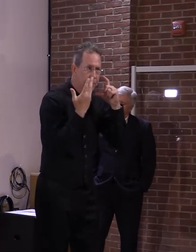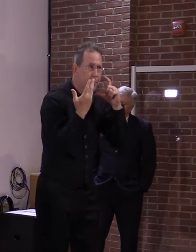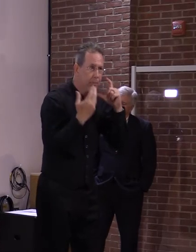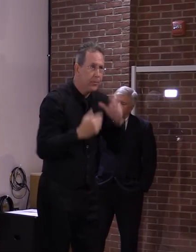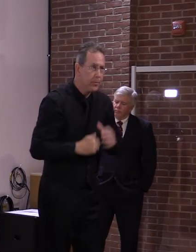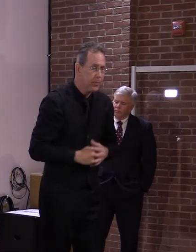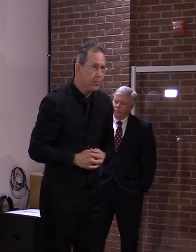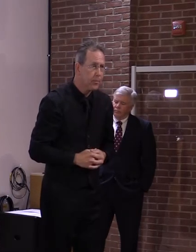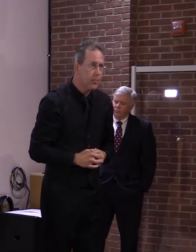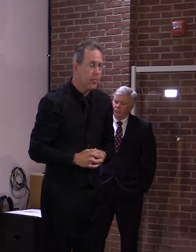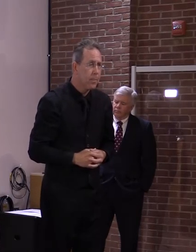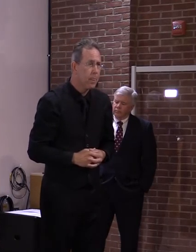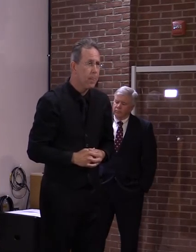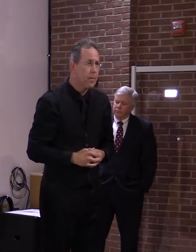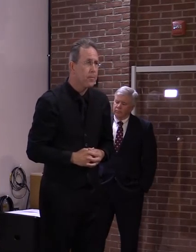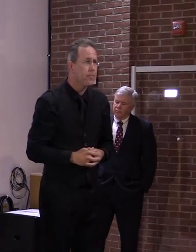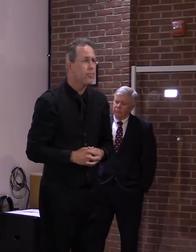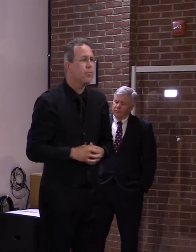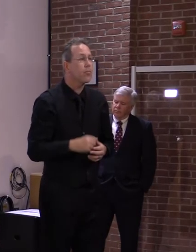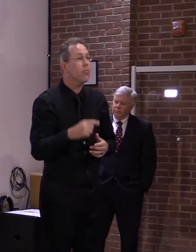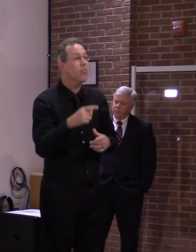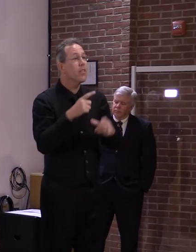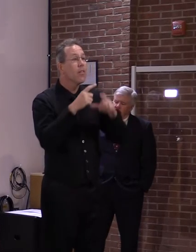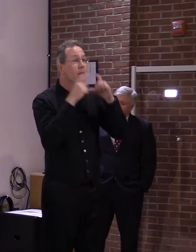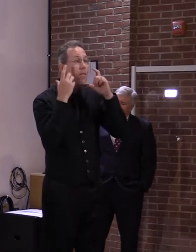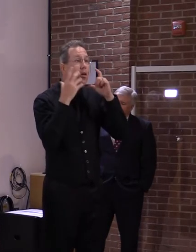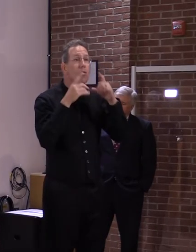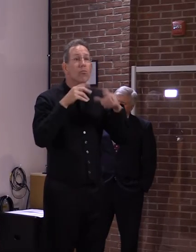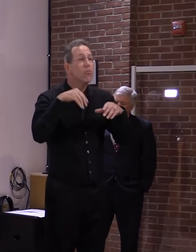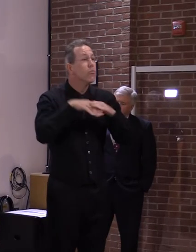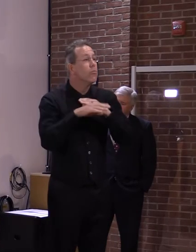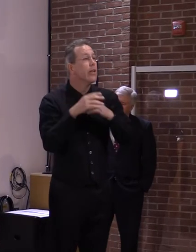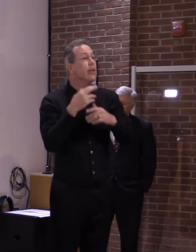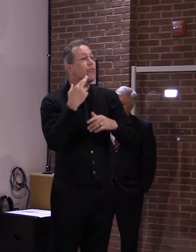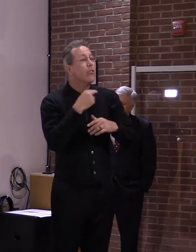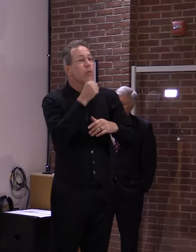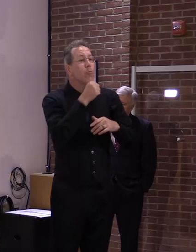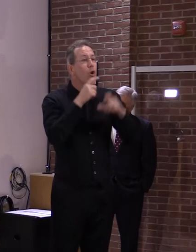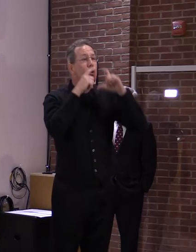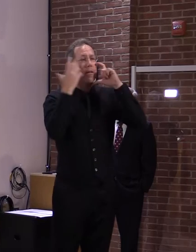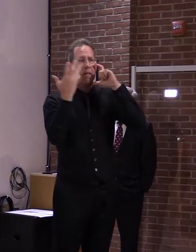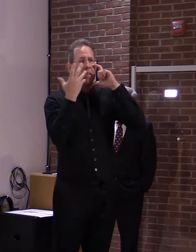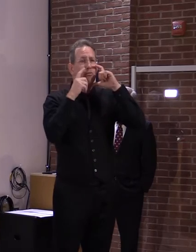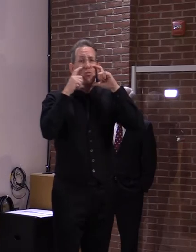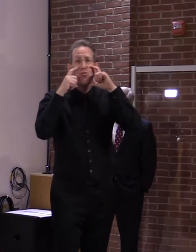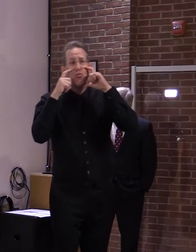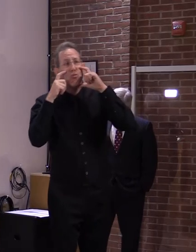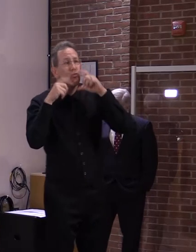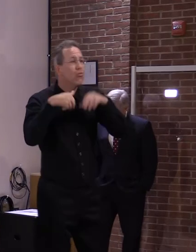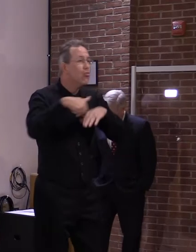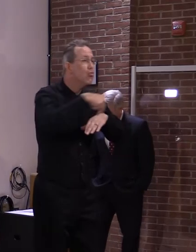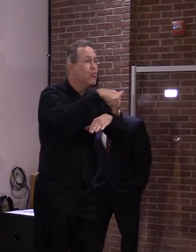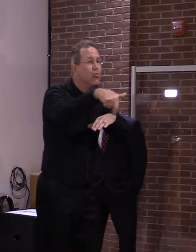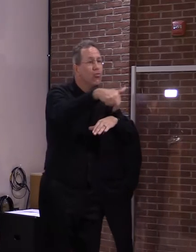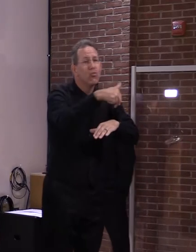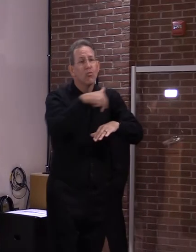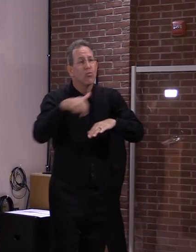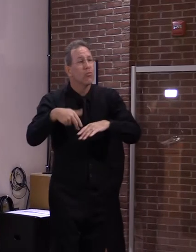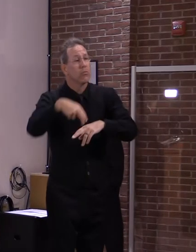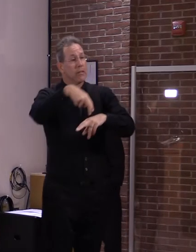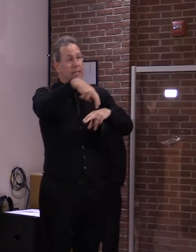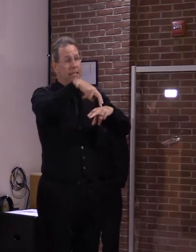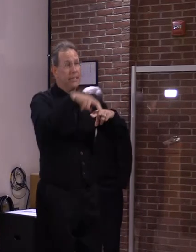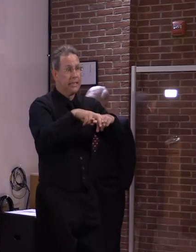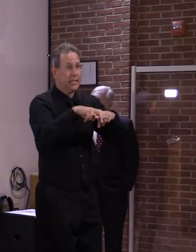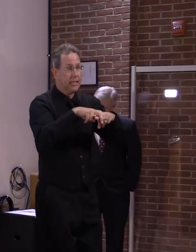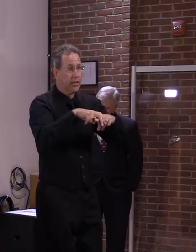restaurant and should have it on. If they're moving around, they can remove it when they're seated and they're eating or having their beverage.